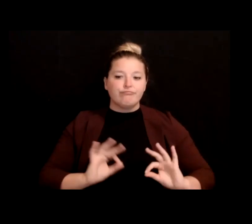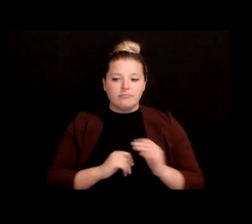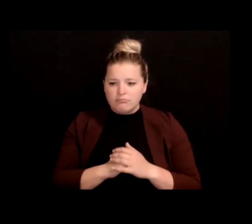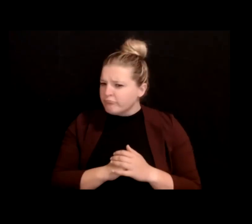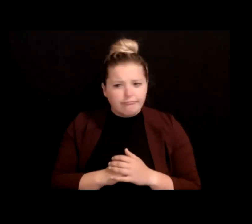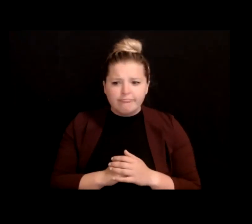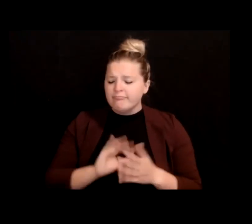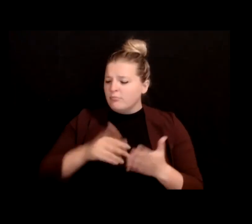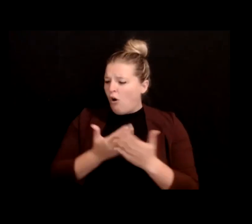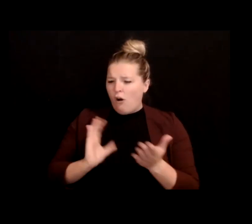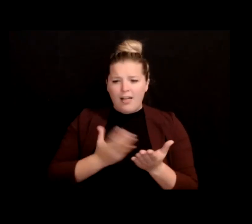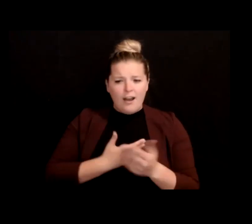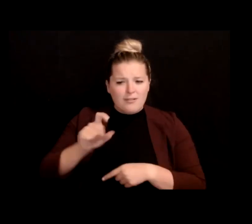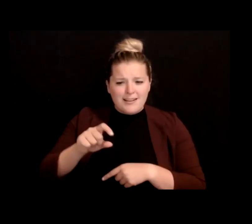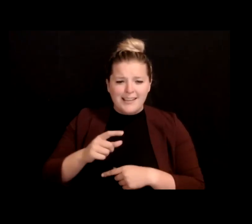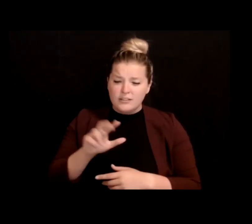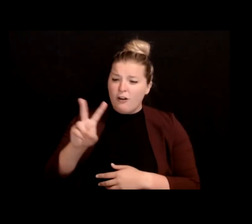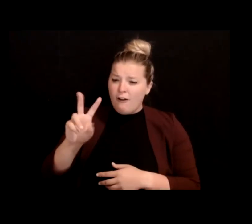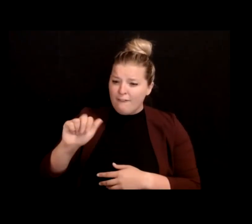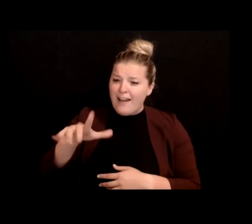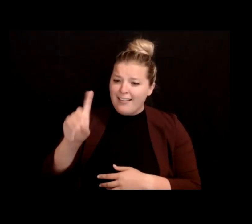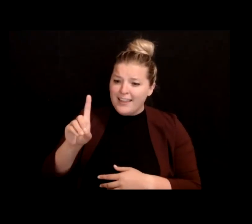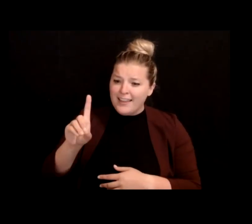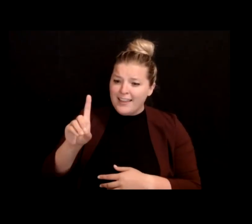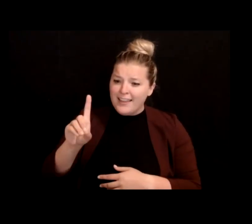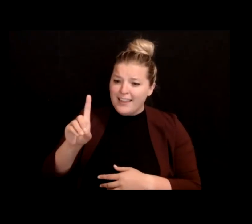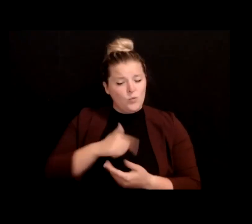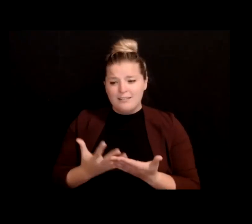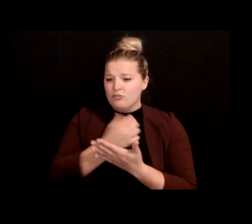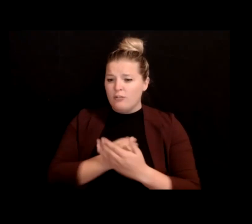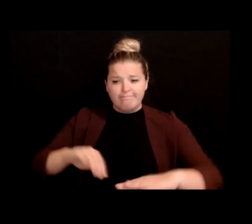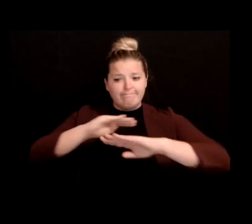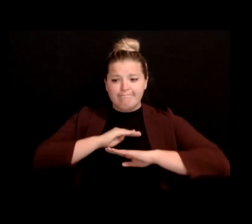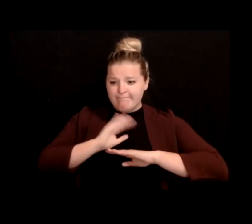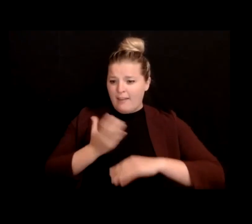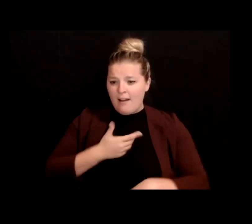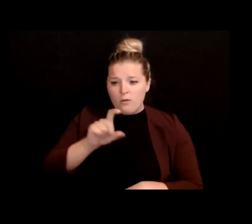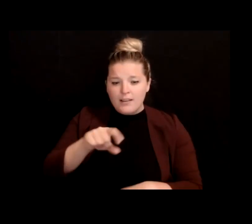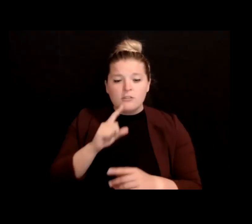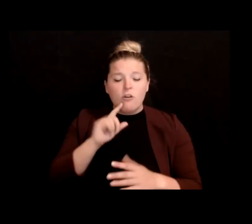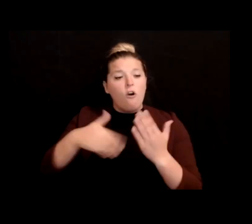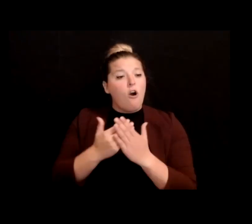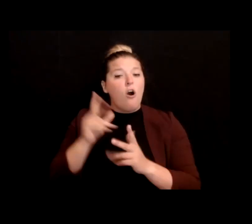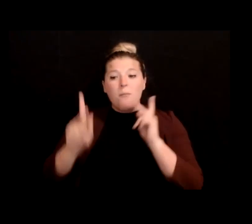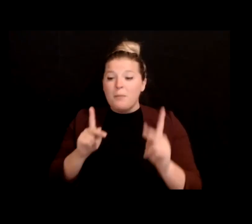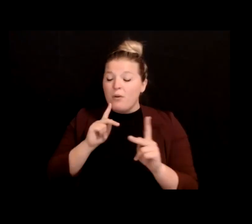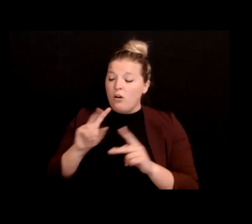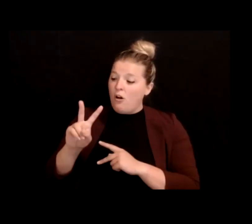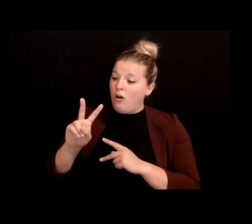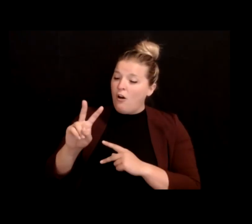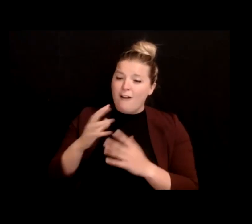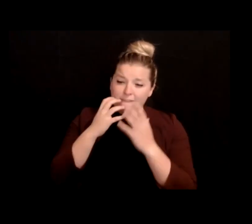are valid and deserve to be met, that all of us are valuable and worthy, then that means all of us.